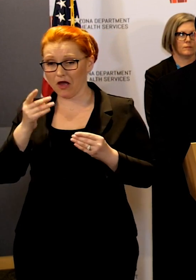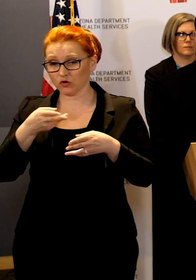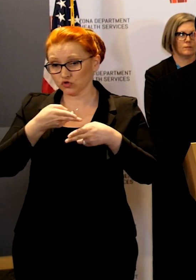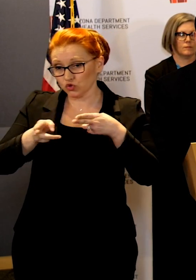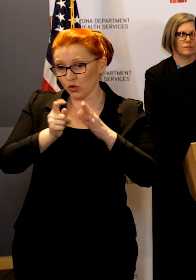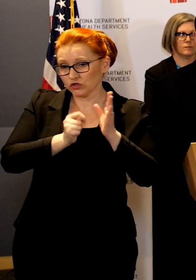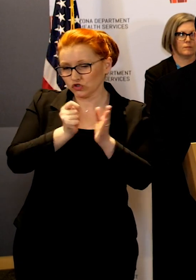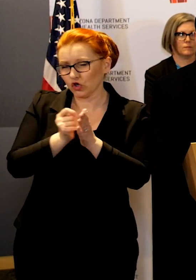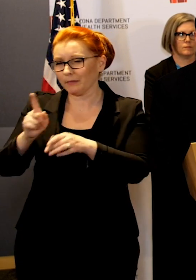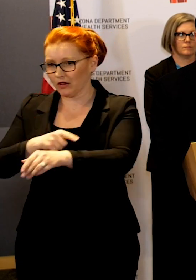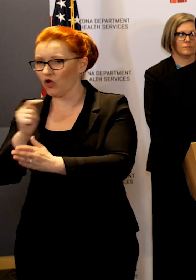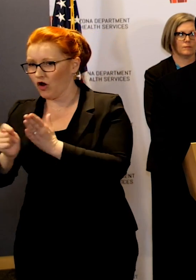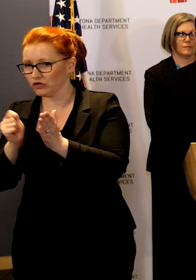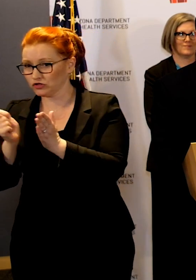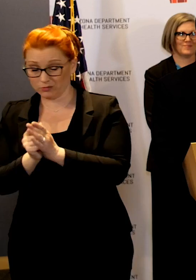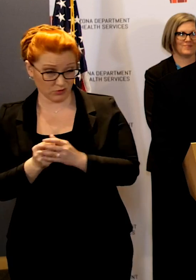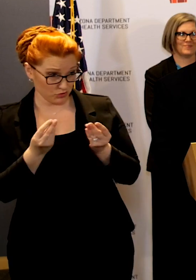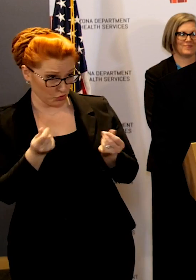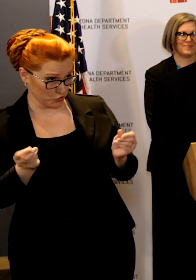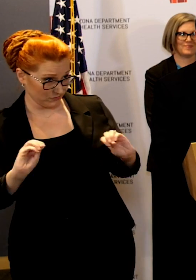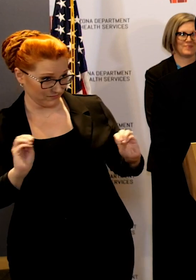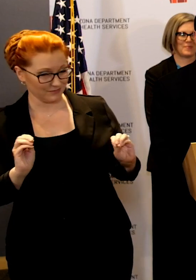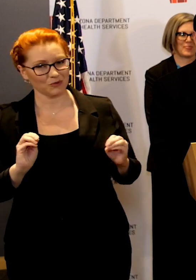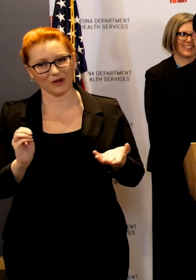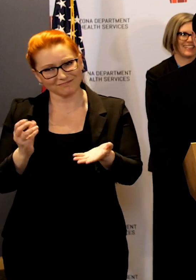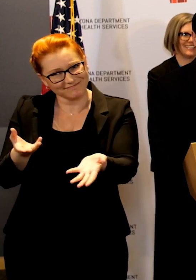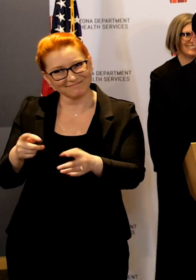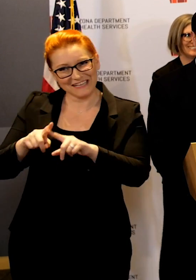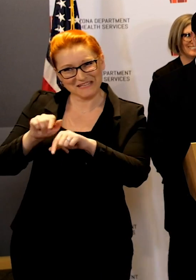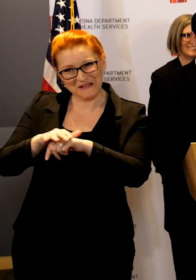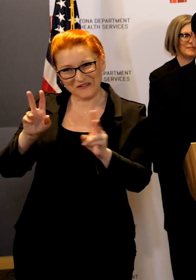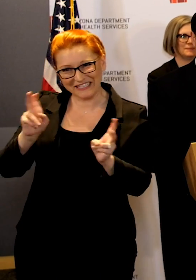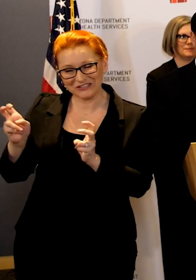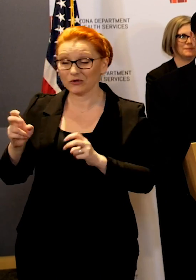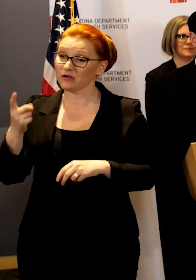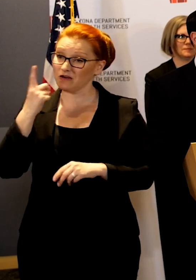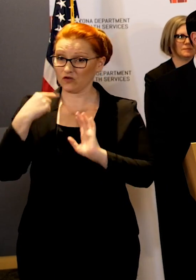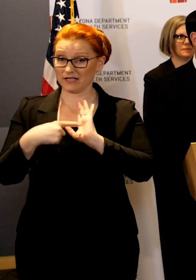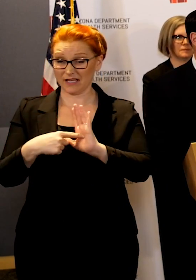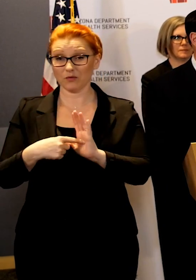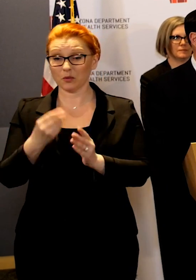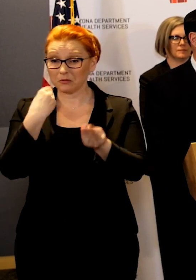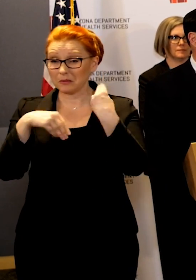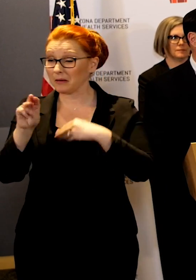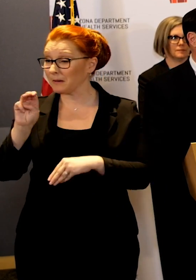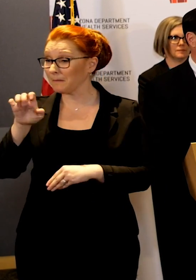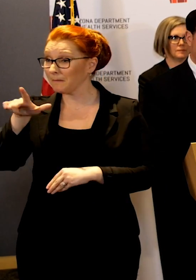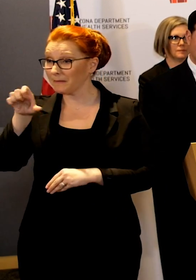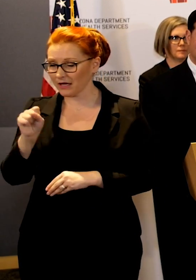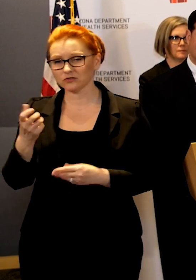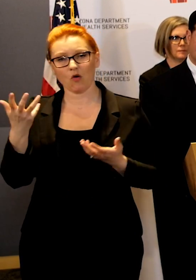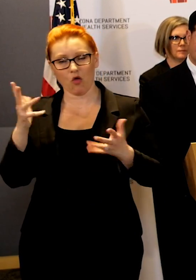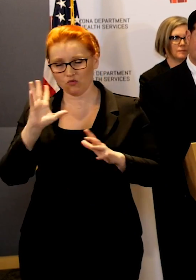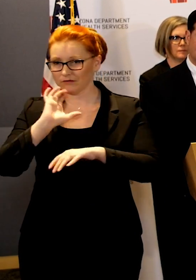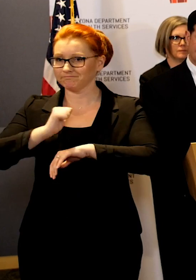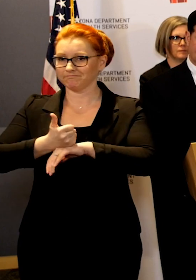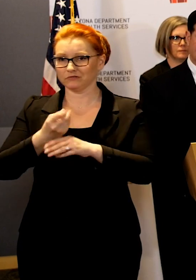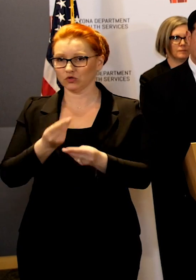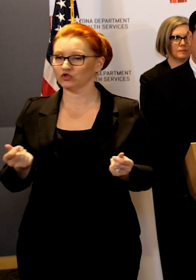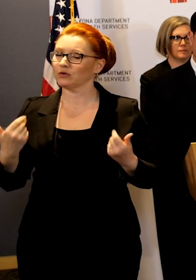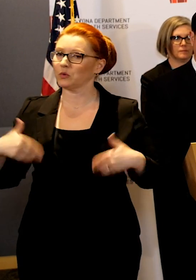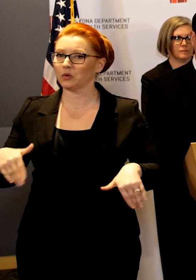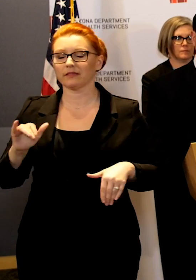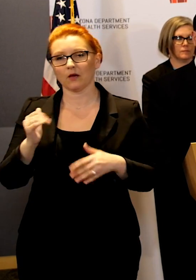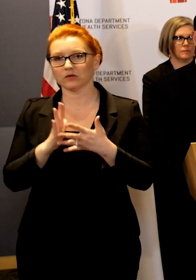yet? Well, Thoughts? depends on which issue. So for example, for meals, we already have solutions rolling out because meals were a very